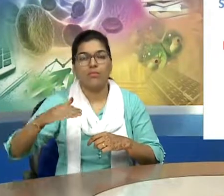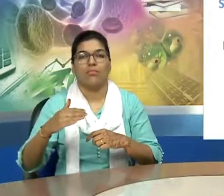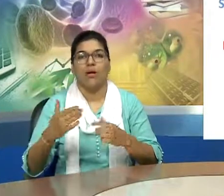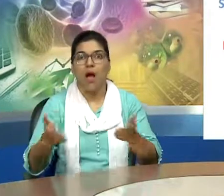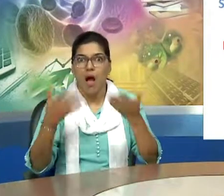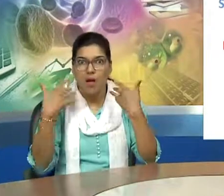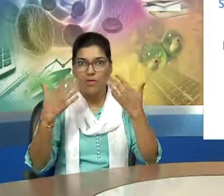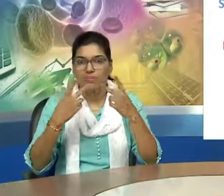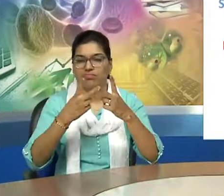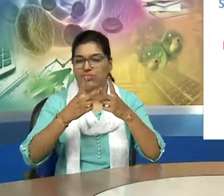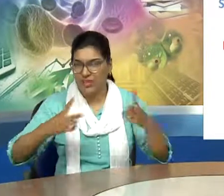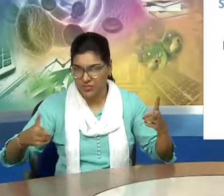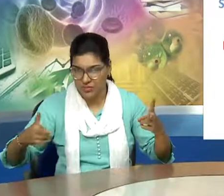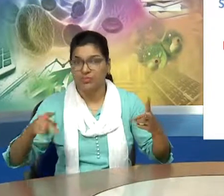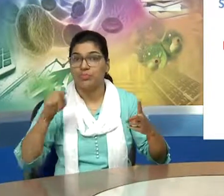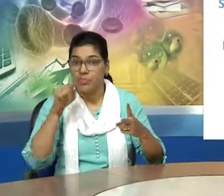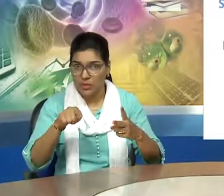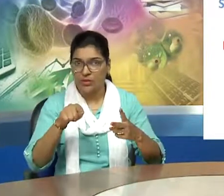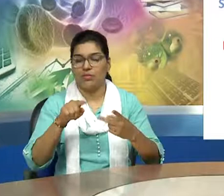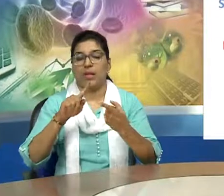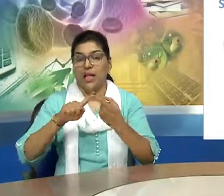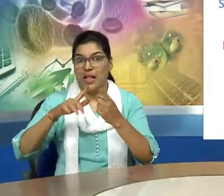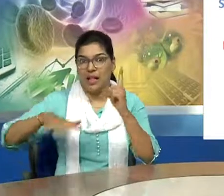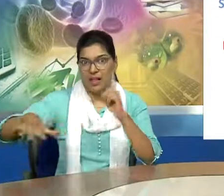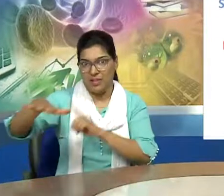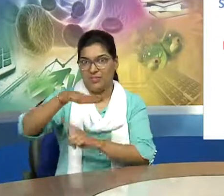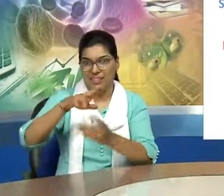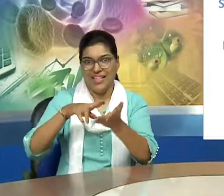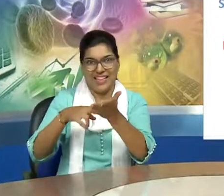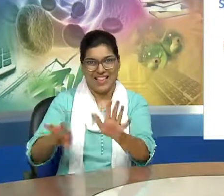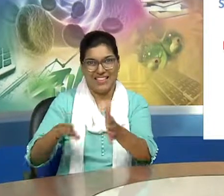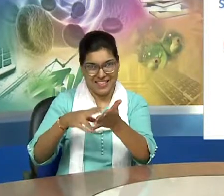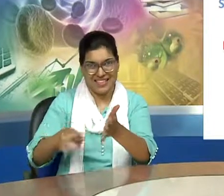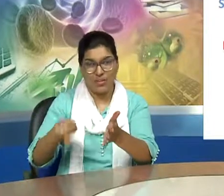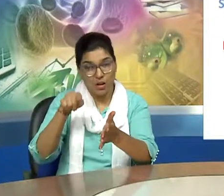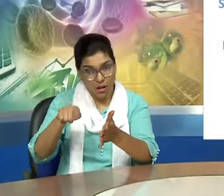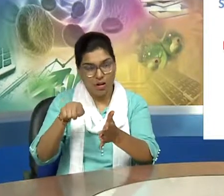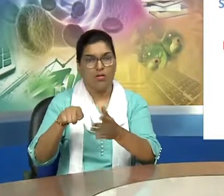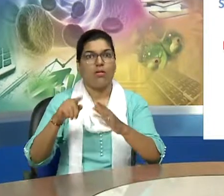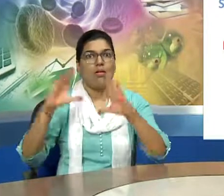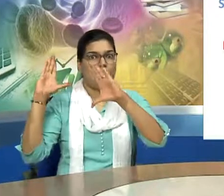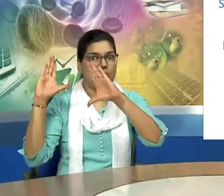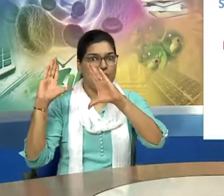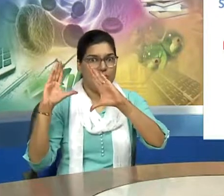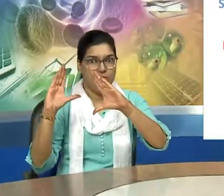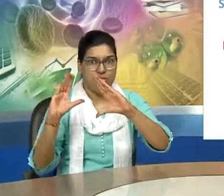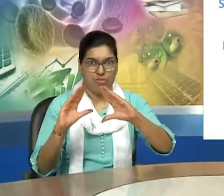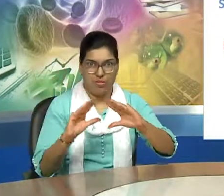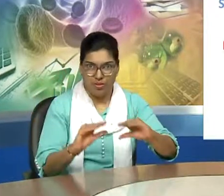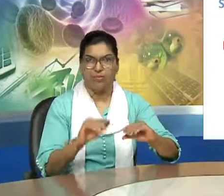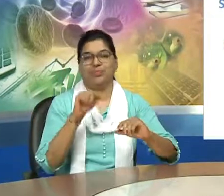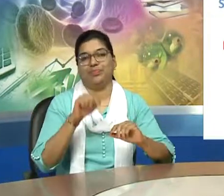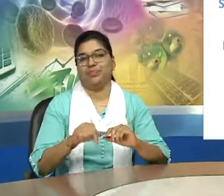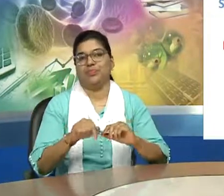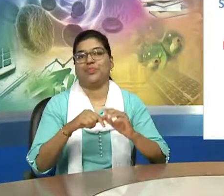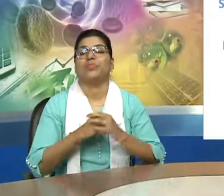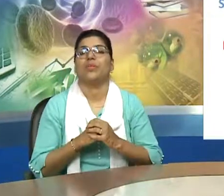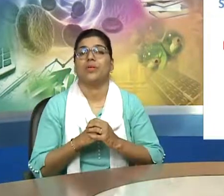We all have seen so many natural things like sun, rain, water. All these things